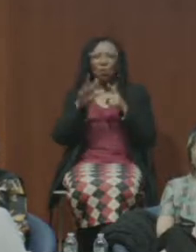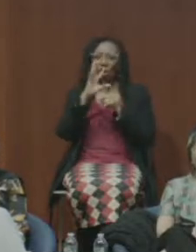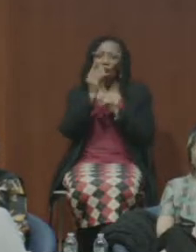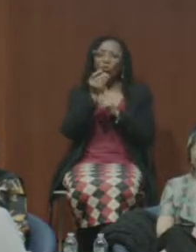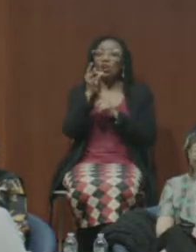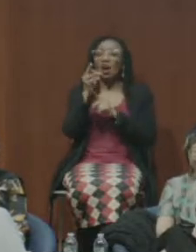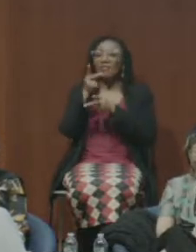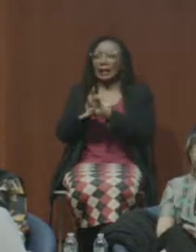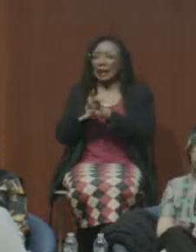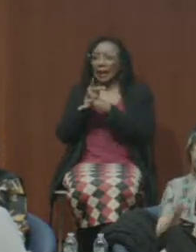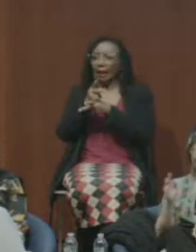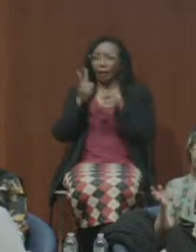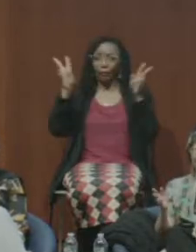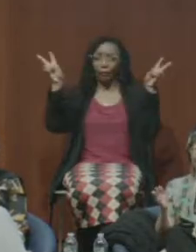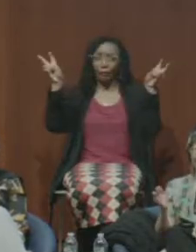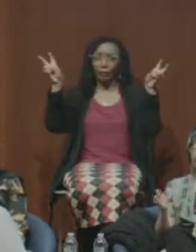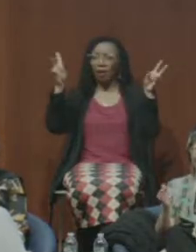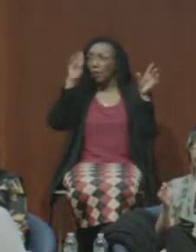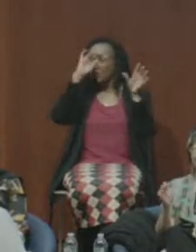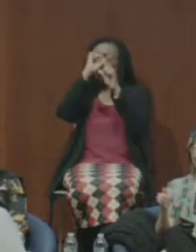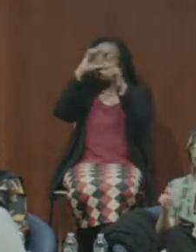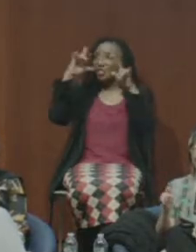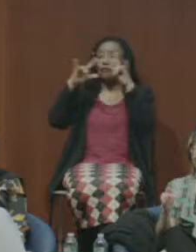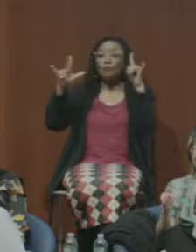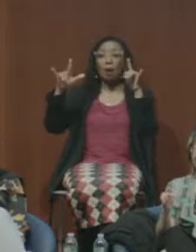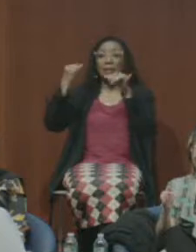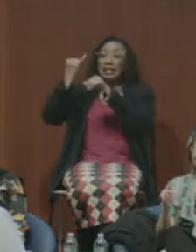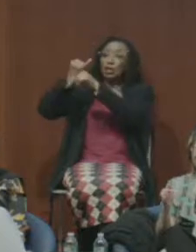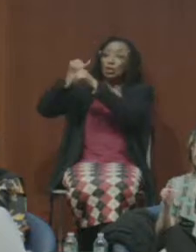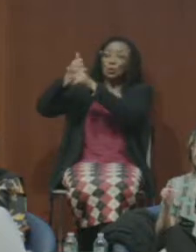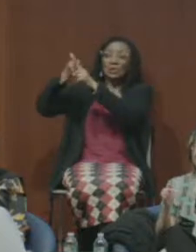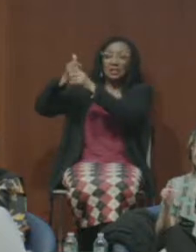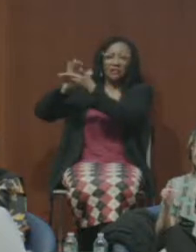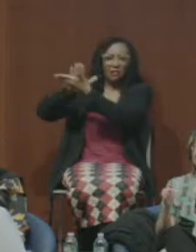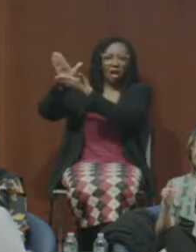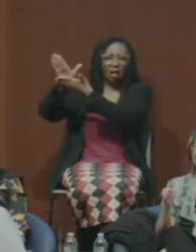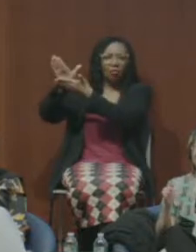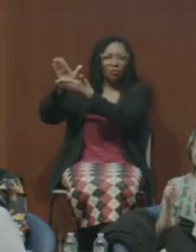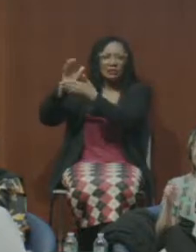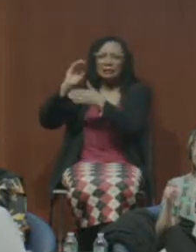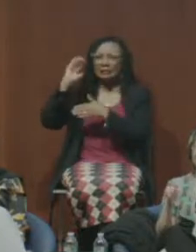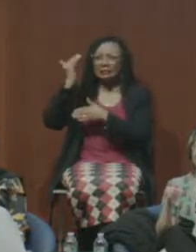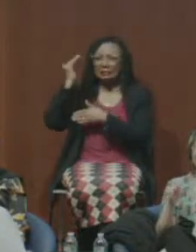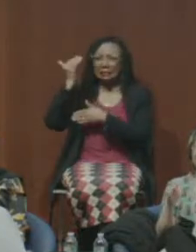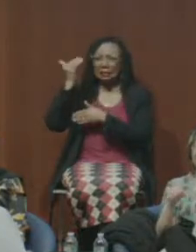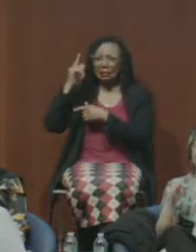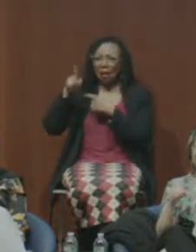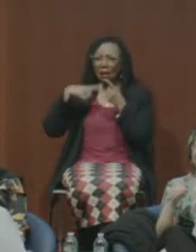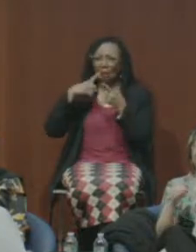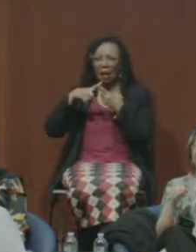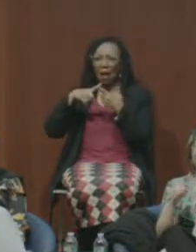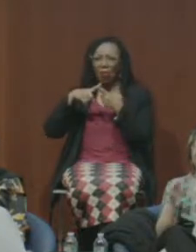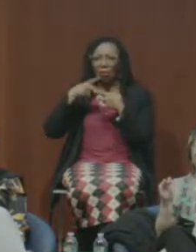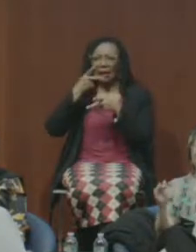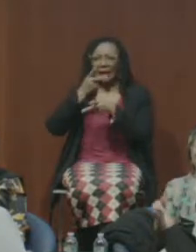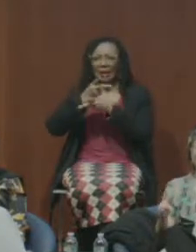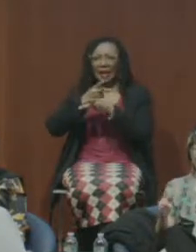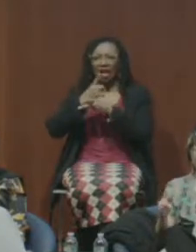care as it was envisioned by the institution seemed to me more about care for